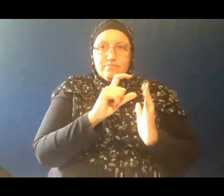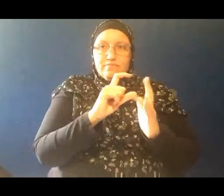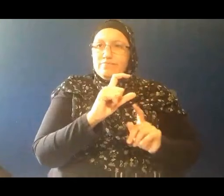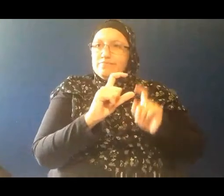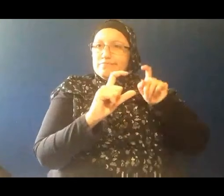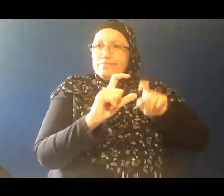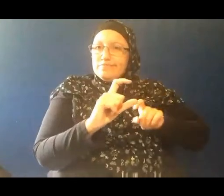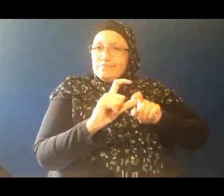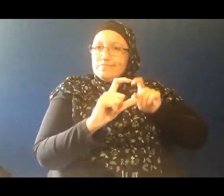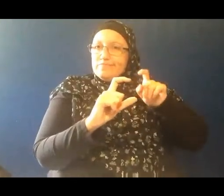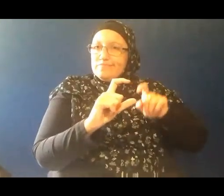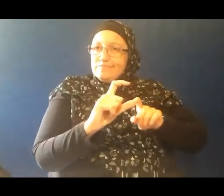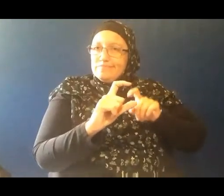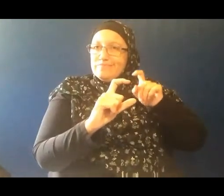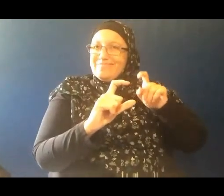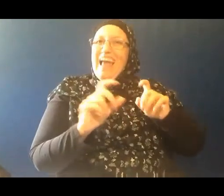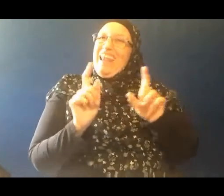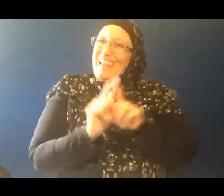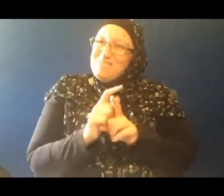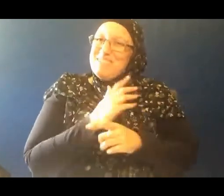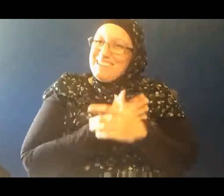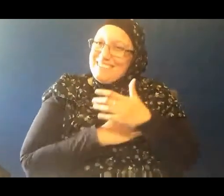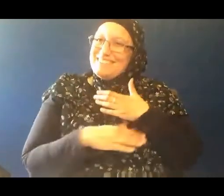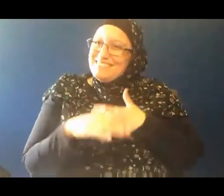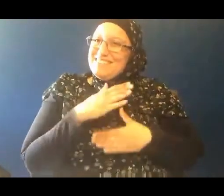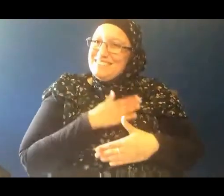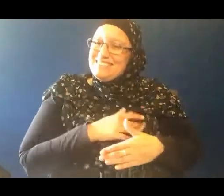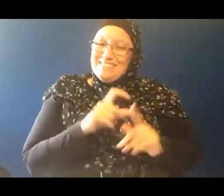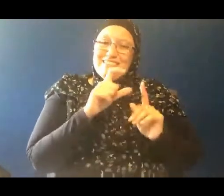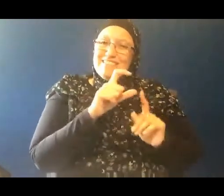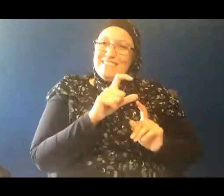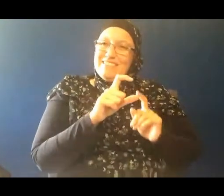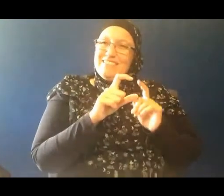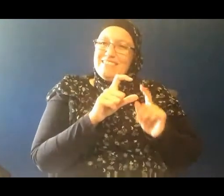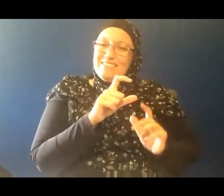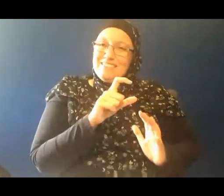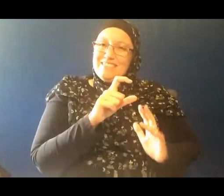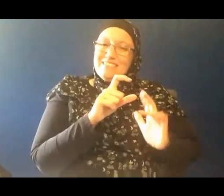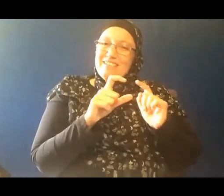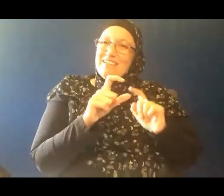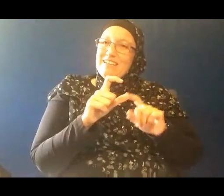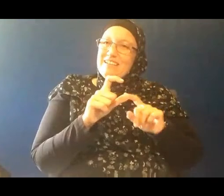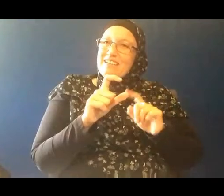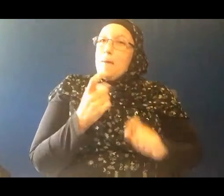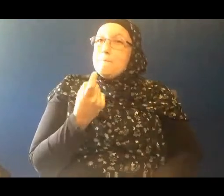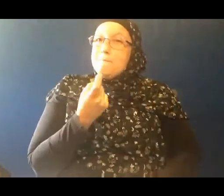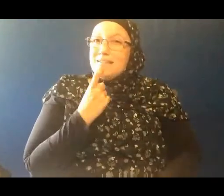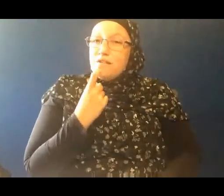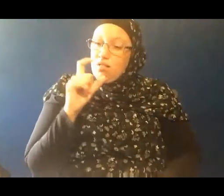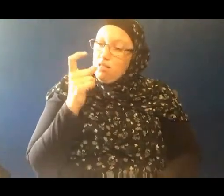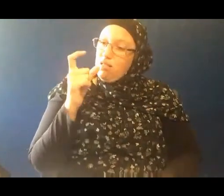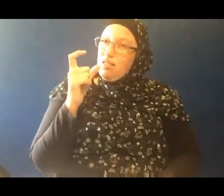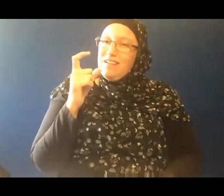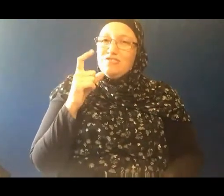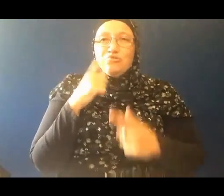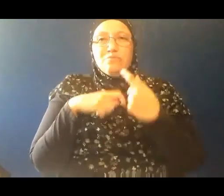is resistance. This is patience. After a while, slowly but surely, you see that that piece of metal is